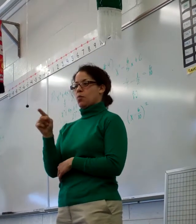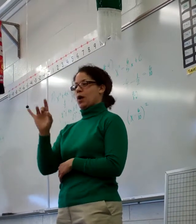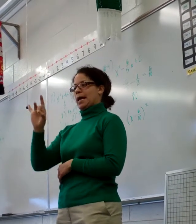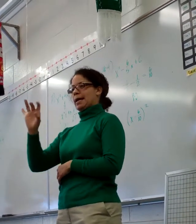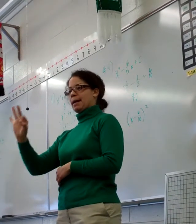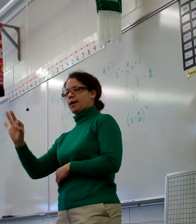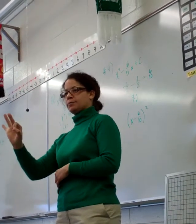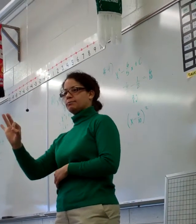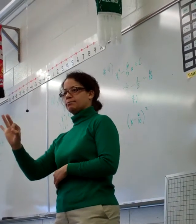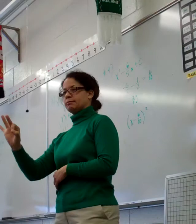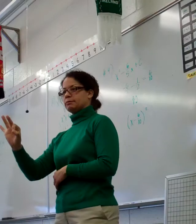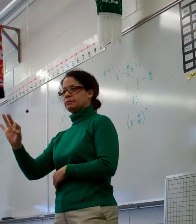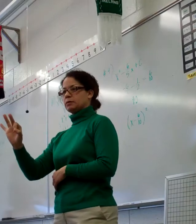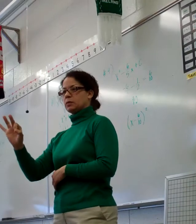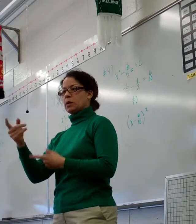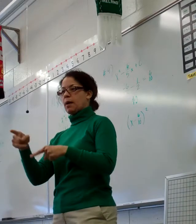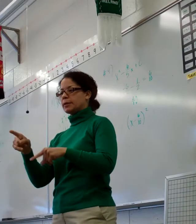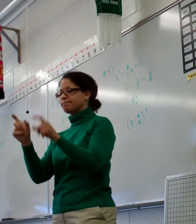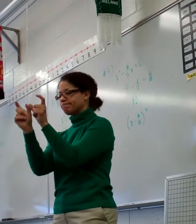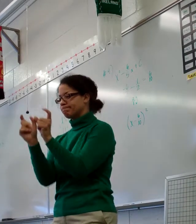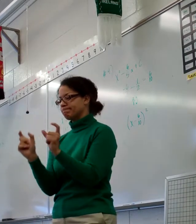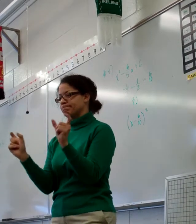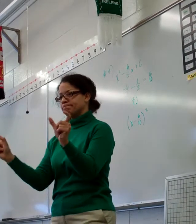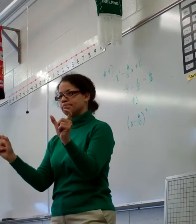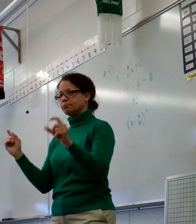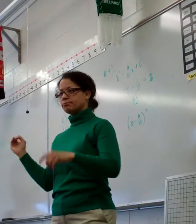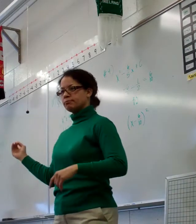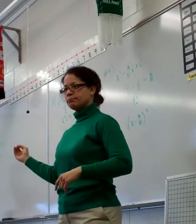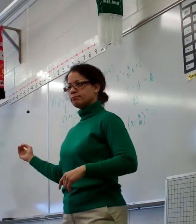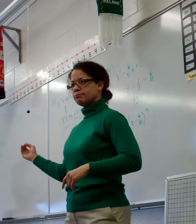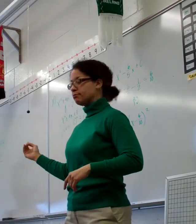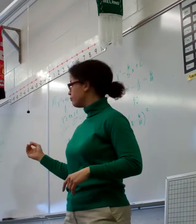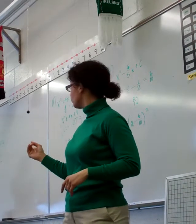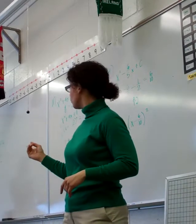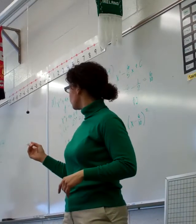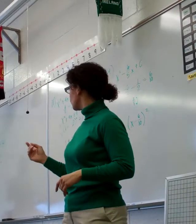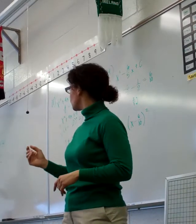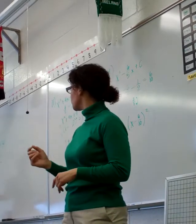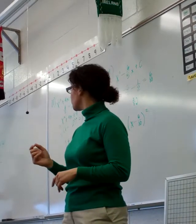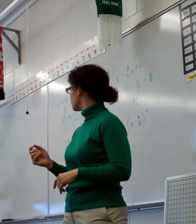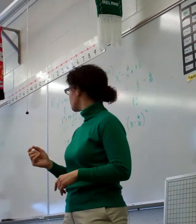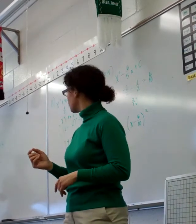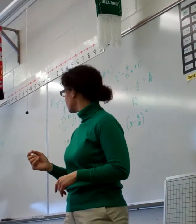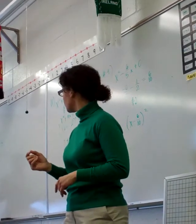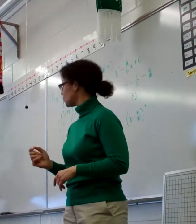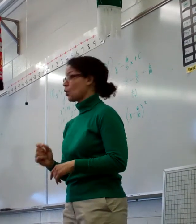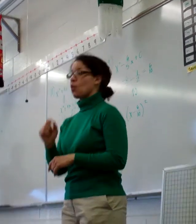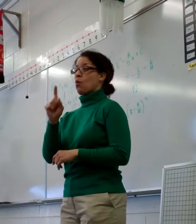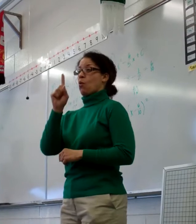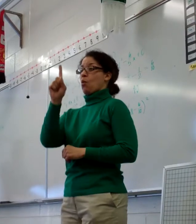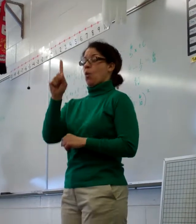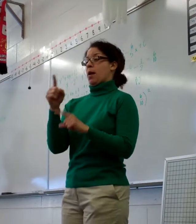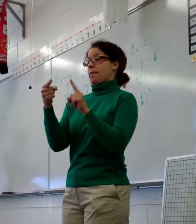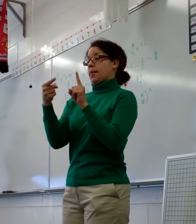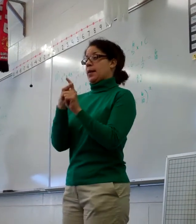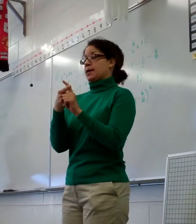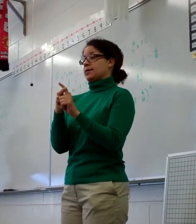this up. We have 2 new equations, 1 plus 13.89 over